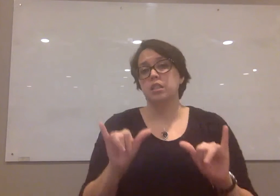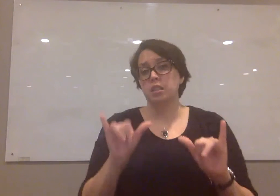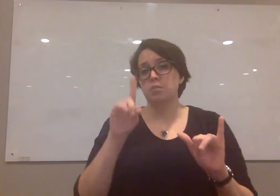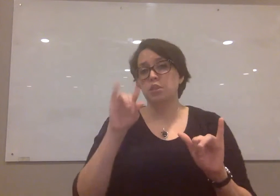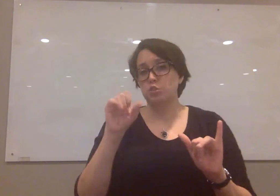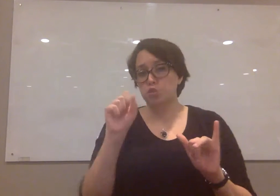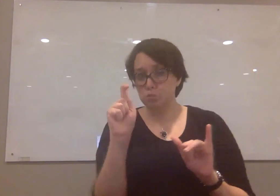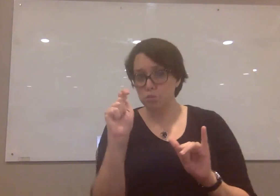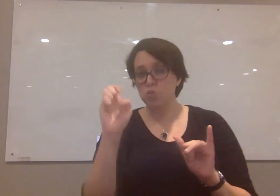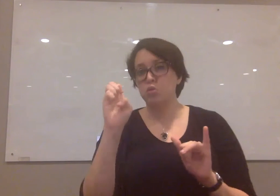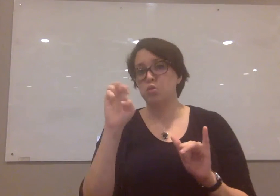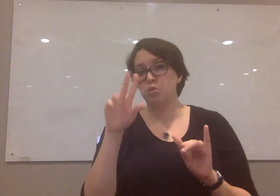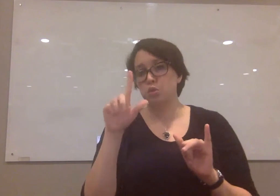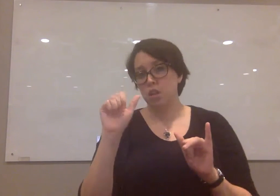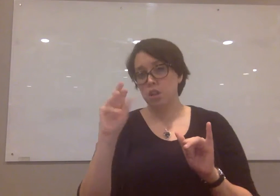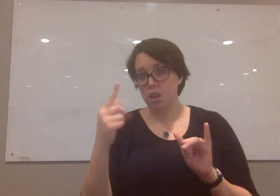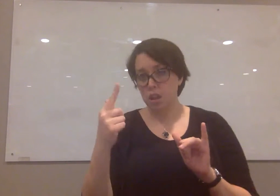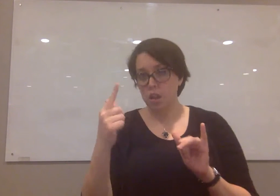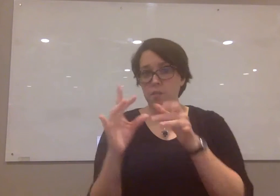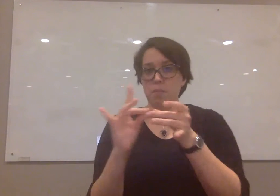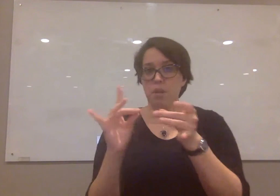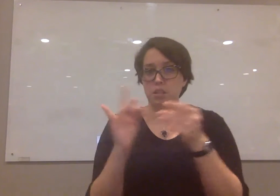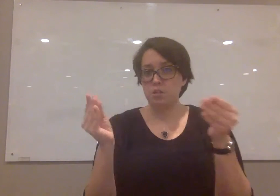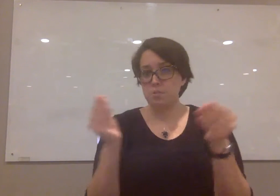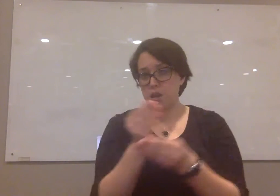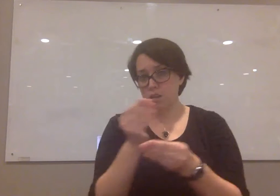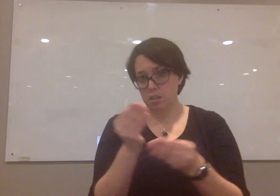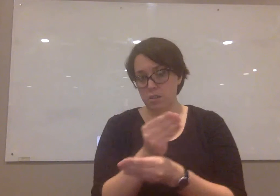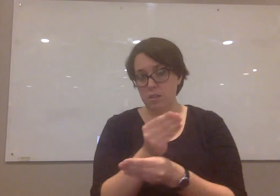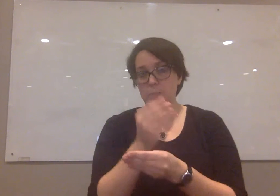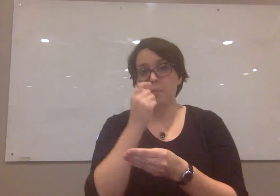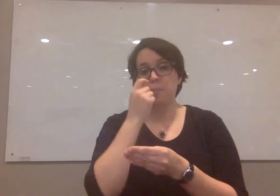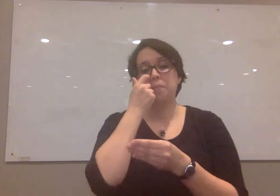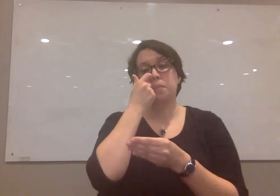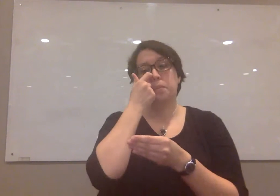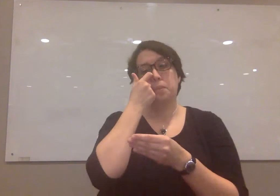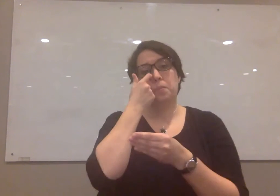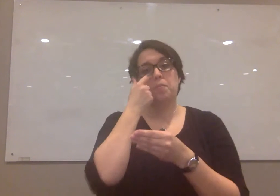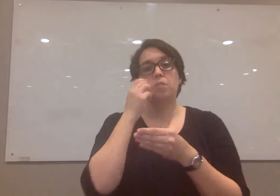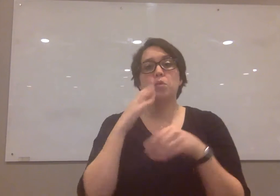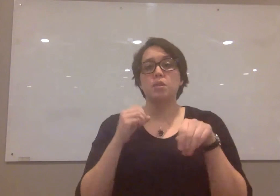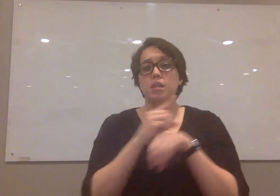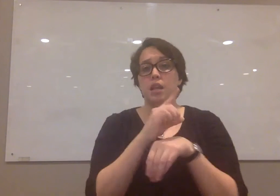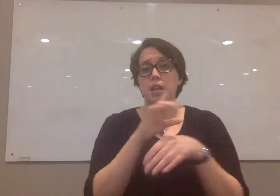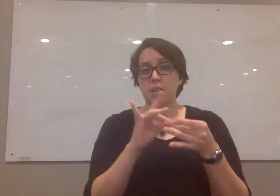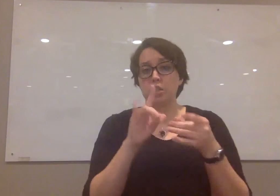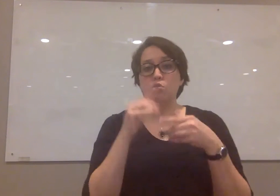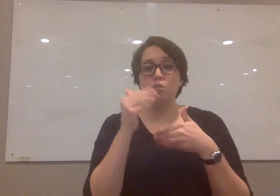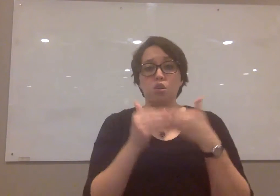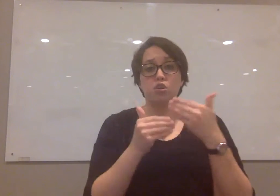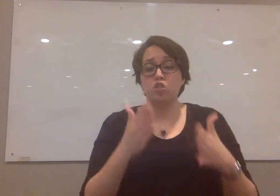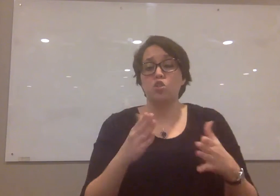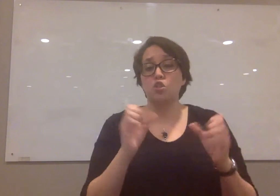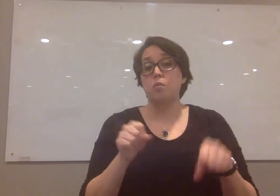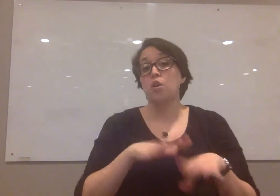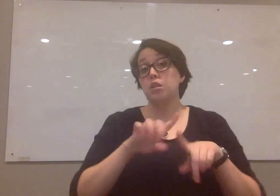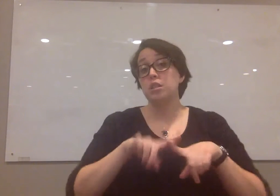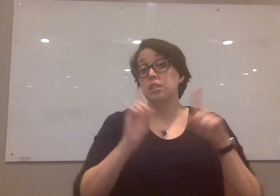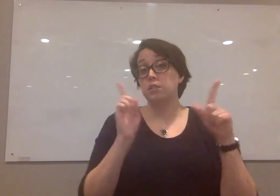message passing. So we're sending a message to the process, which might not even be on the same machine, and then waiting for a response. And